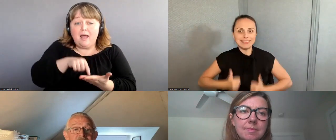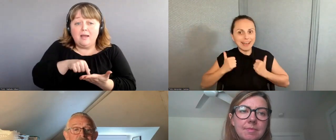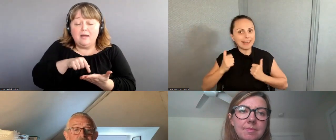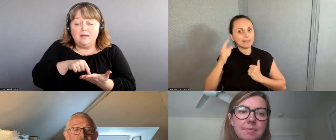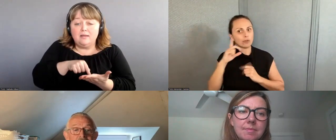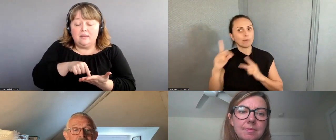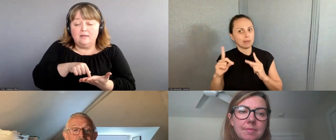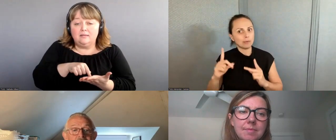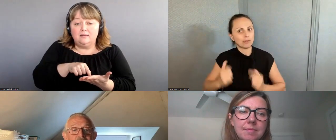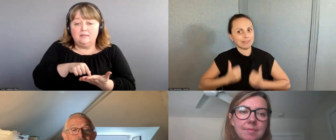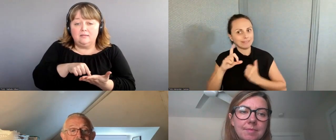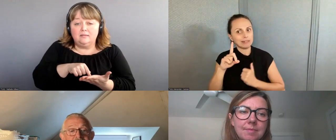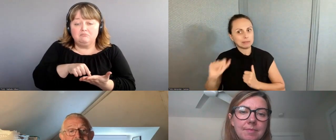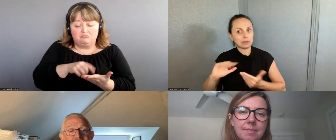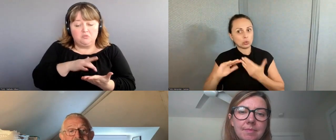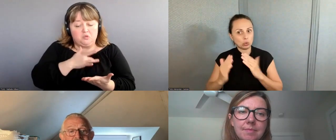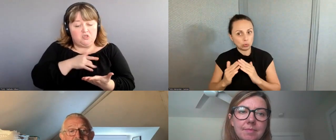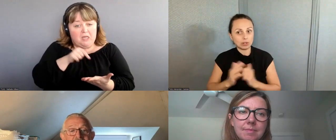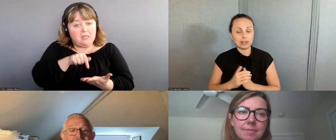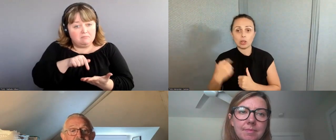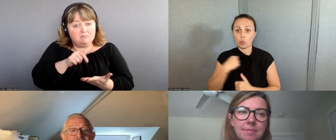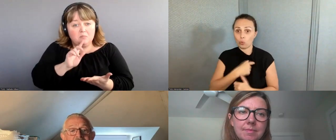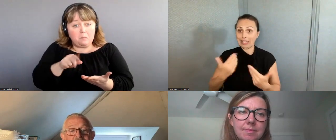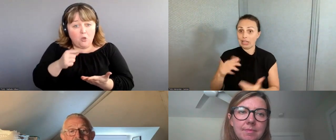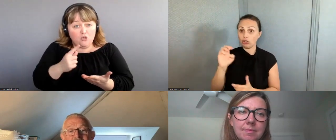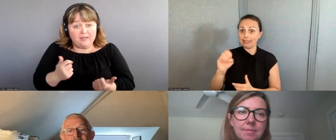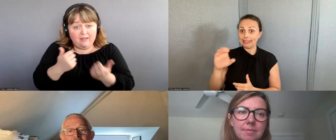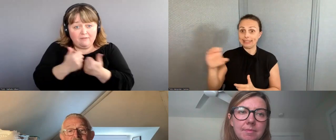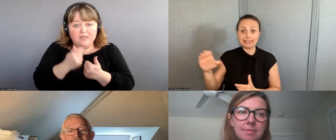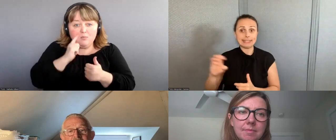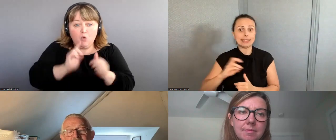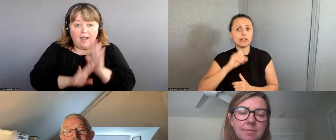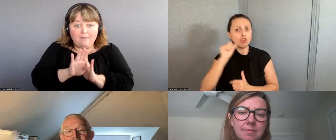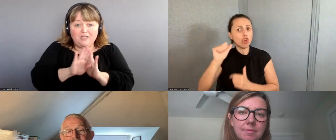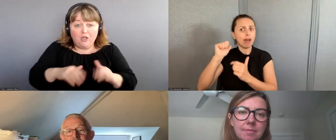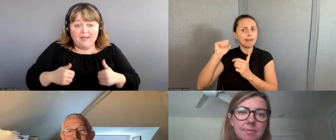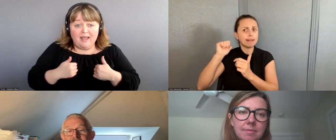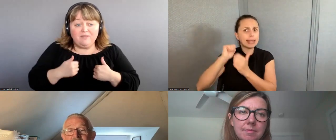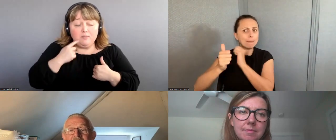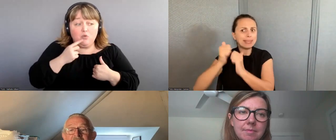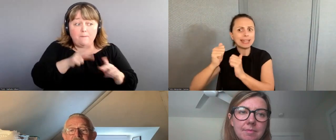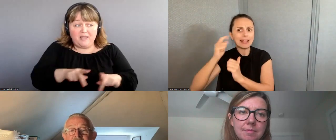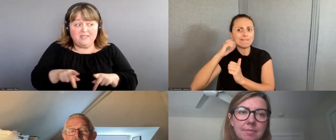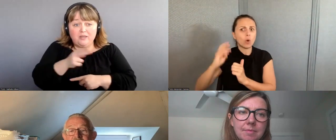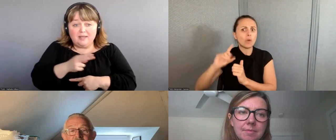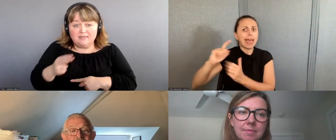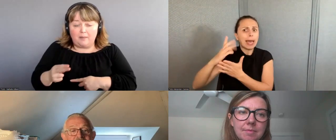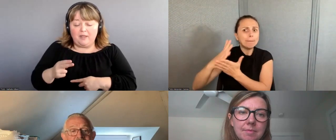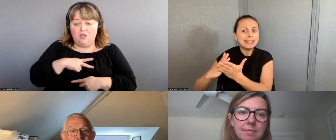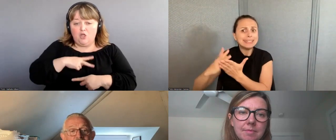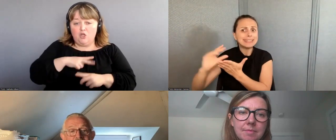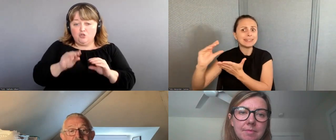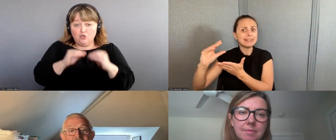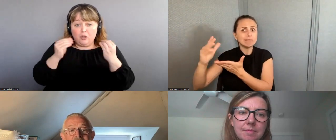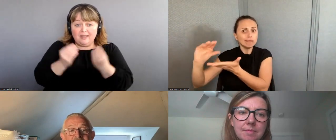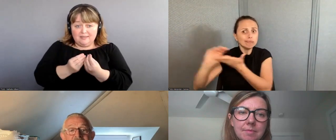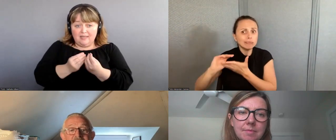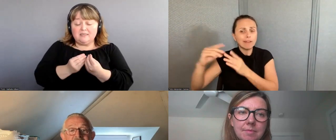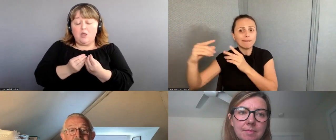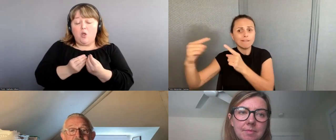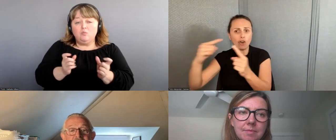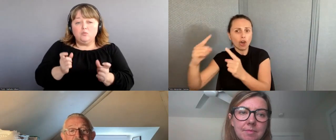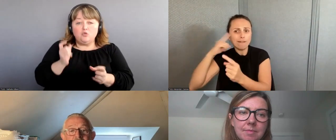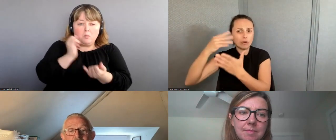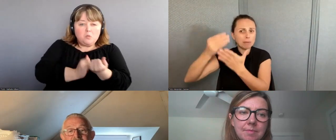community. We at ECC is not competing for that little piece of pie that is being fought over and